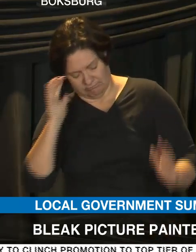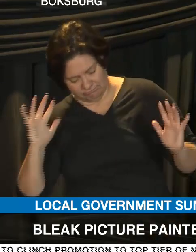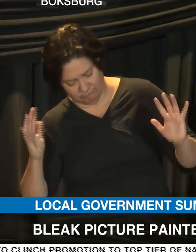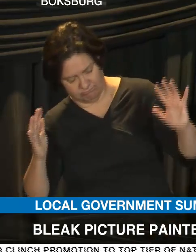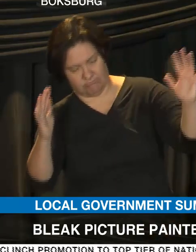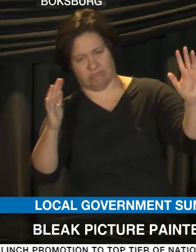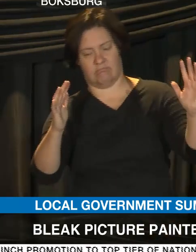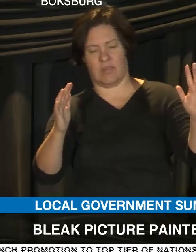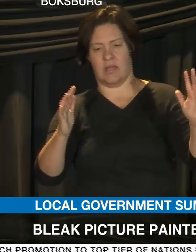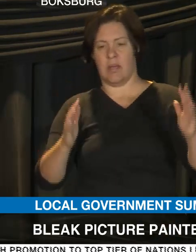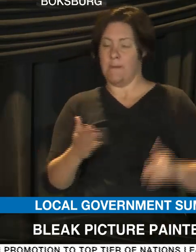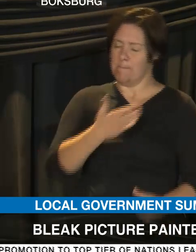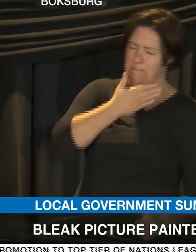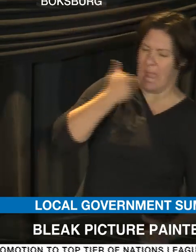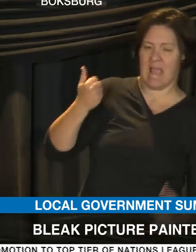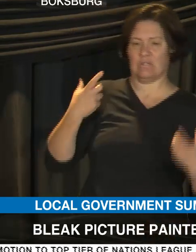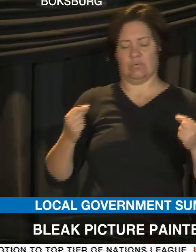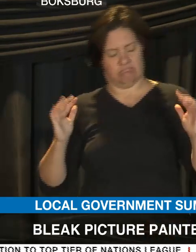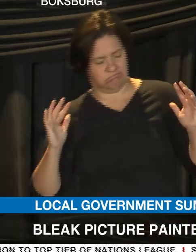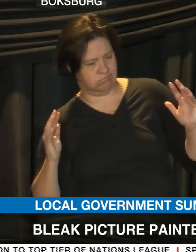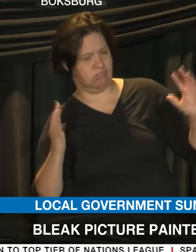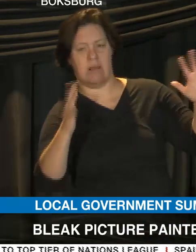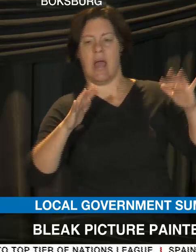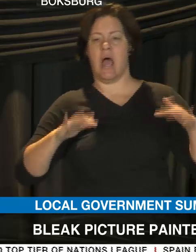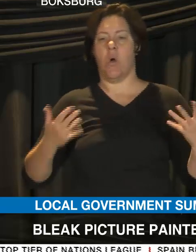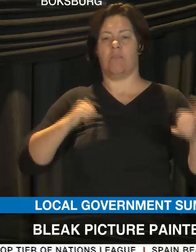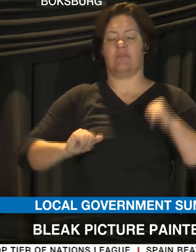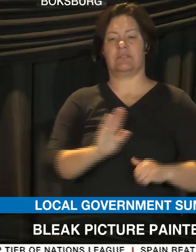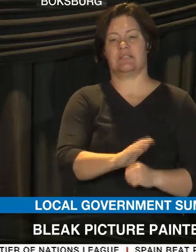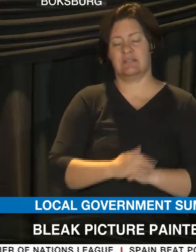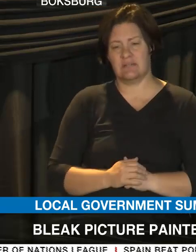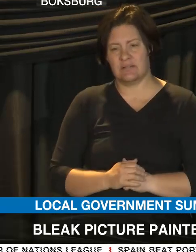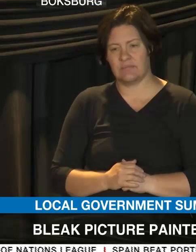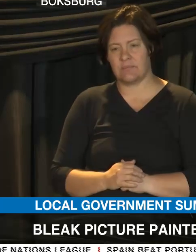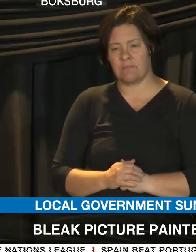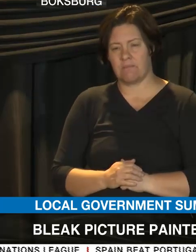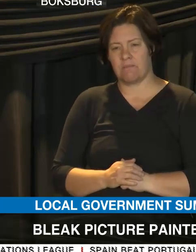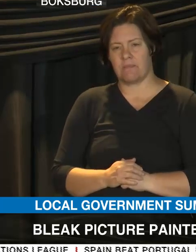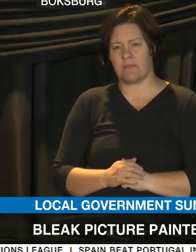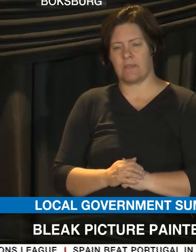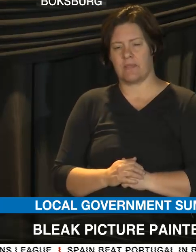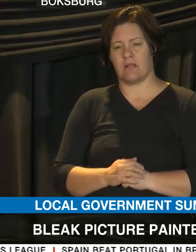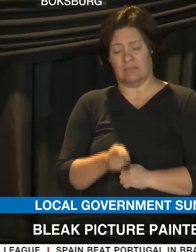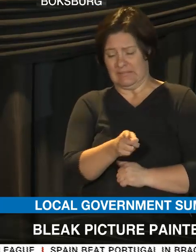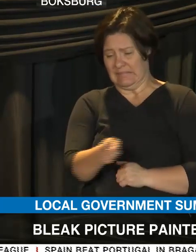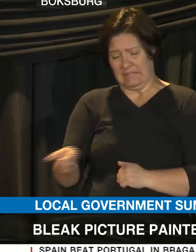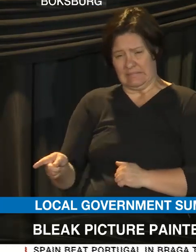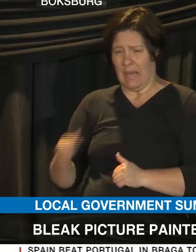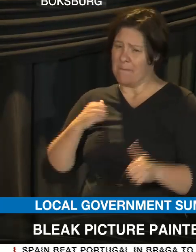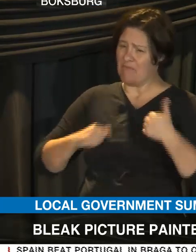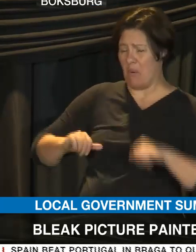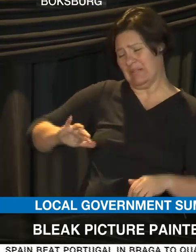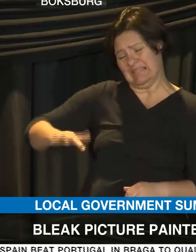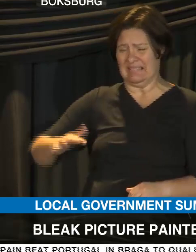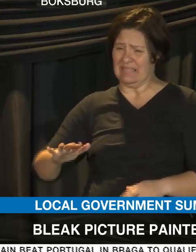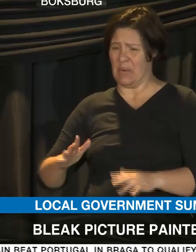applaud best performance, and how we get those who are not performing well